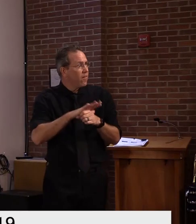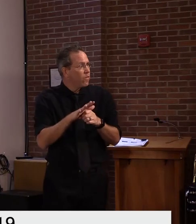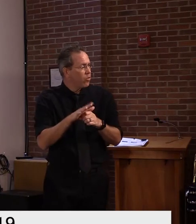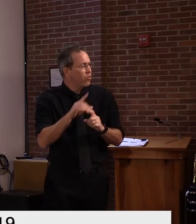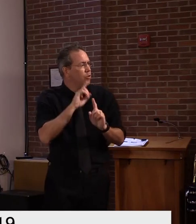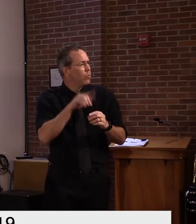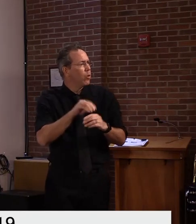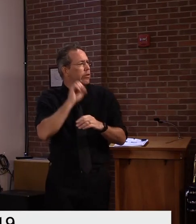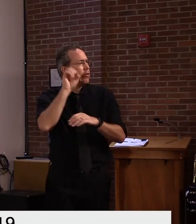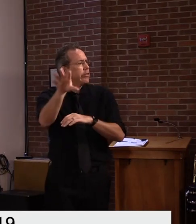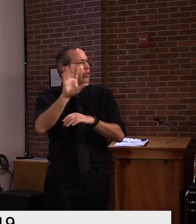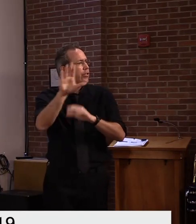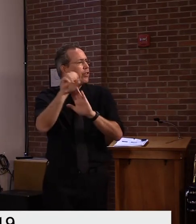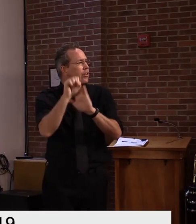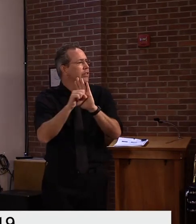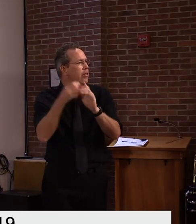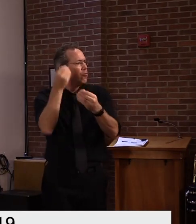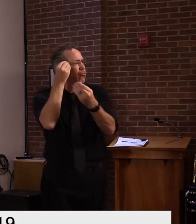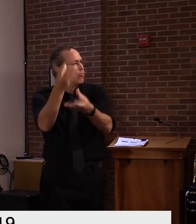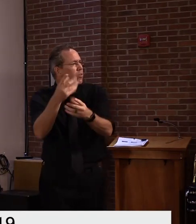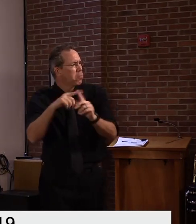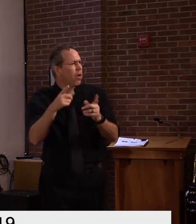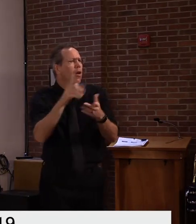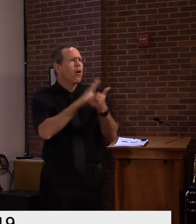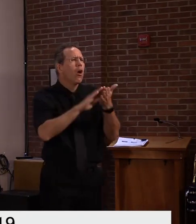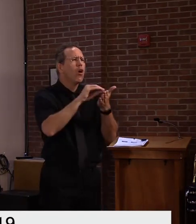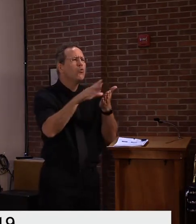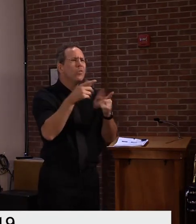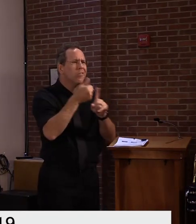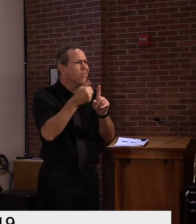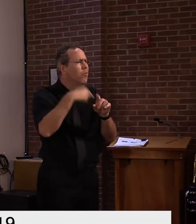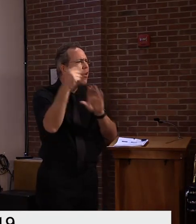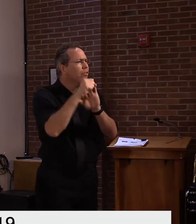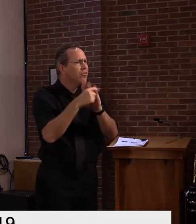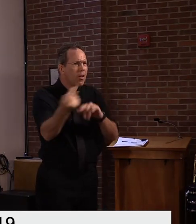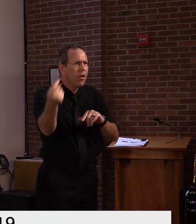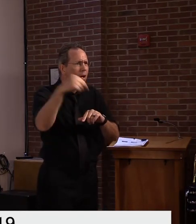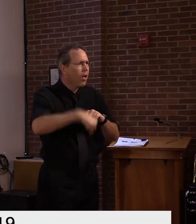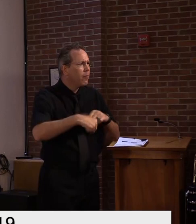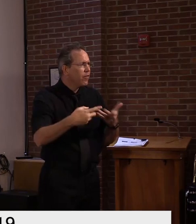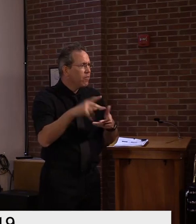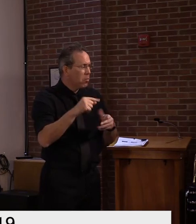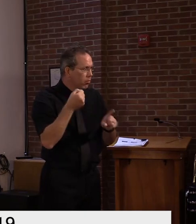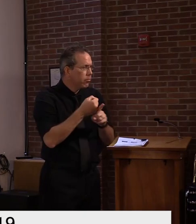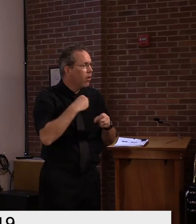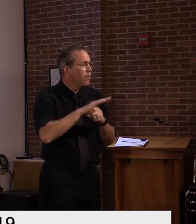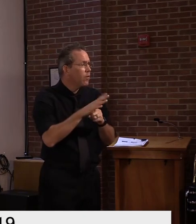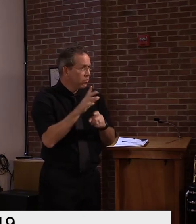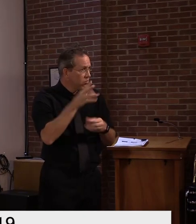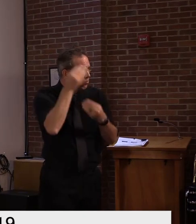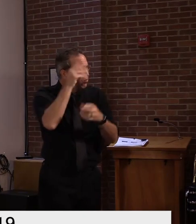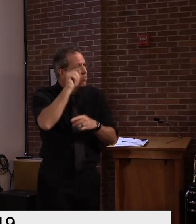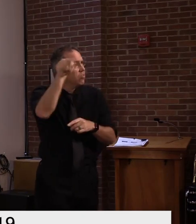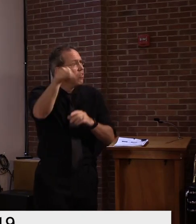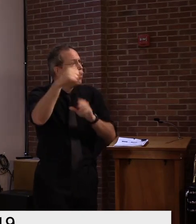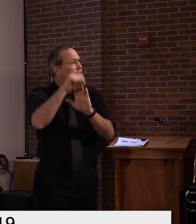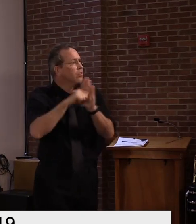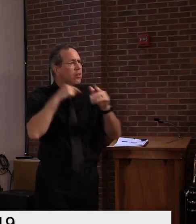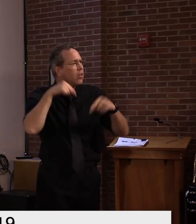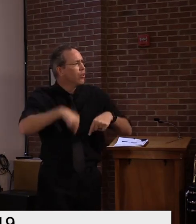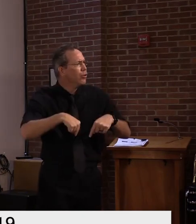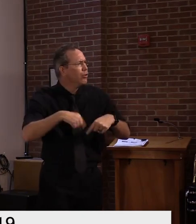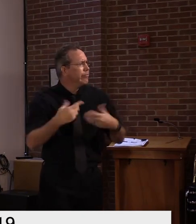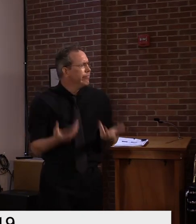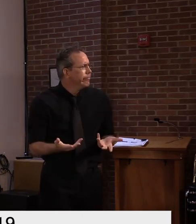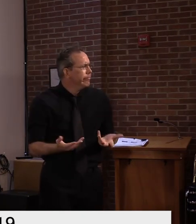in their education and stay for semester, two semesters, what have you. So we covered this at a prior